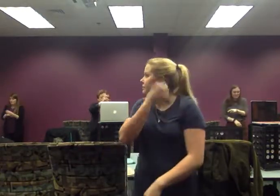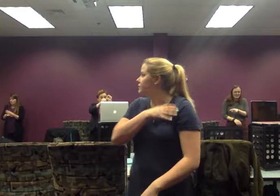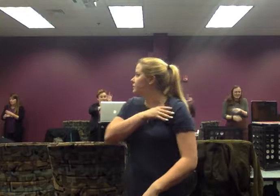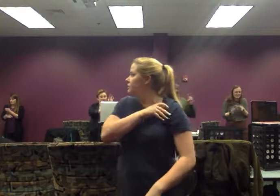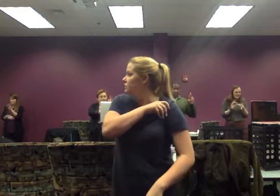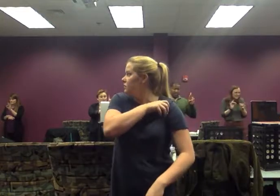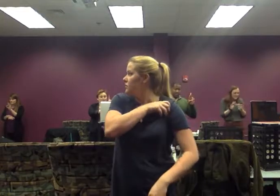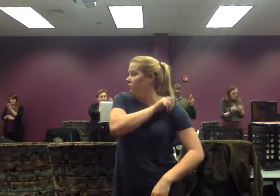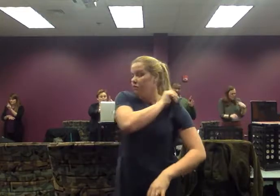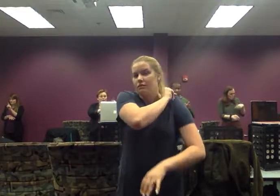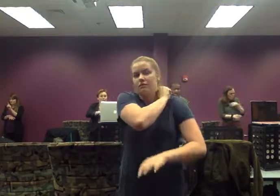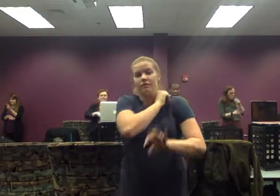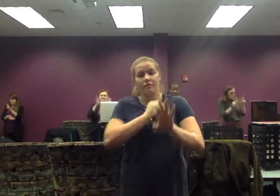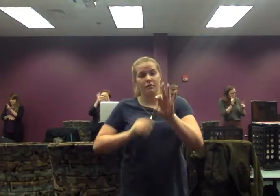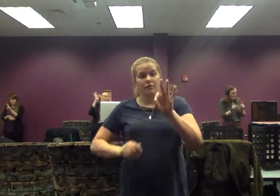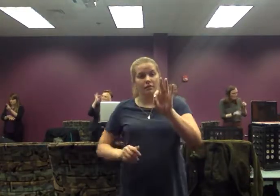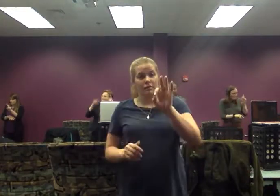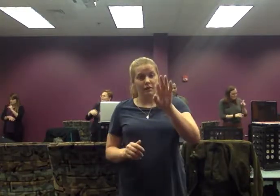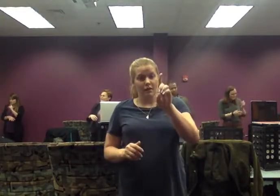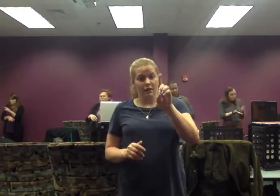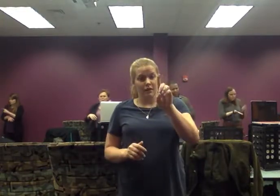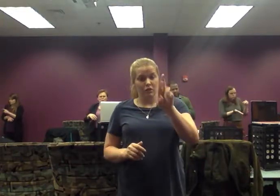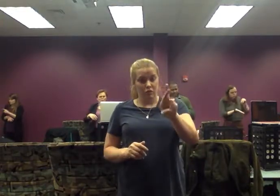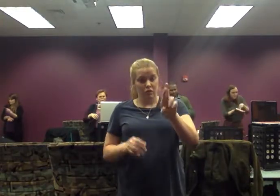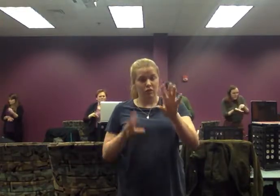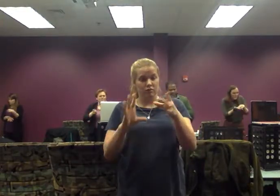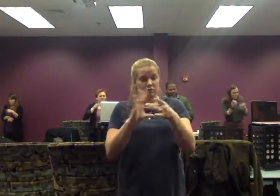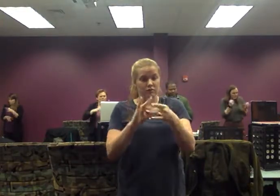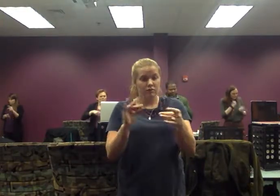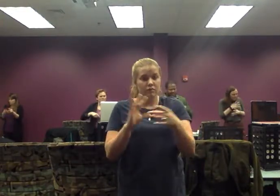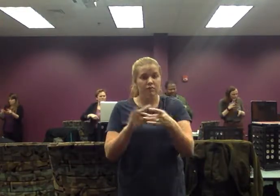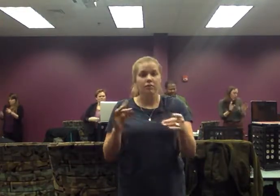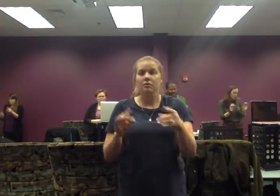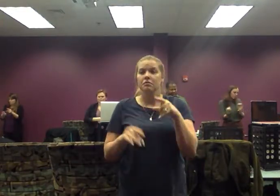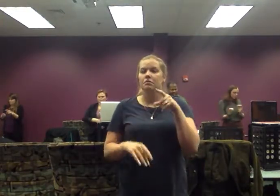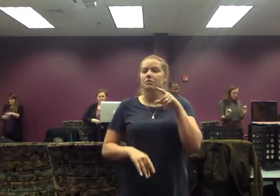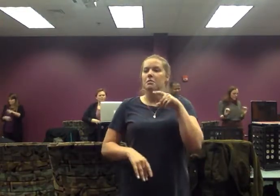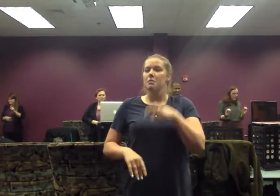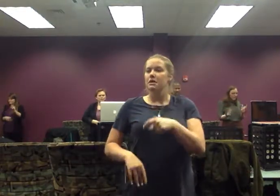people, must be able to stand up. We have nothing to fear but fear itself. We're all in this together.